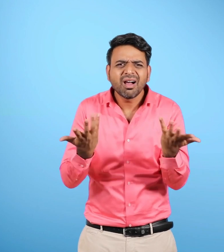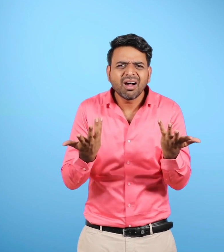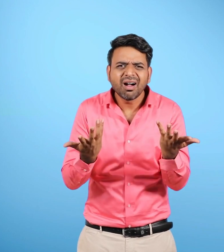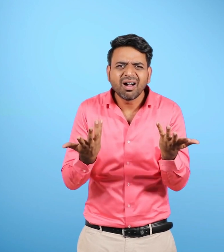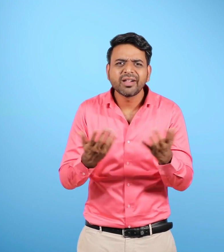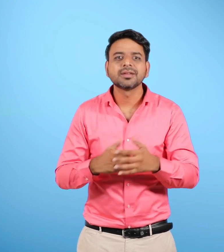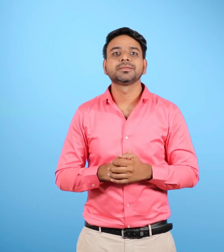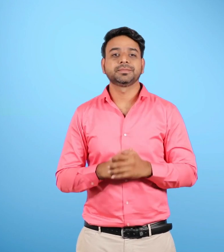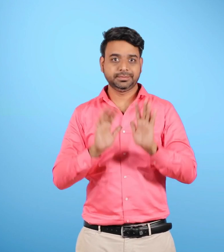cell?